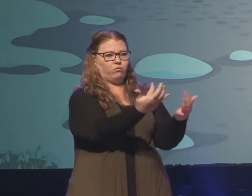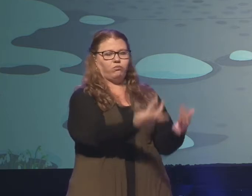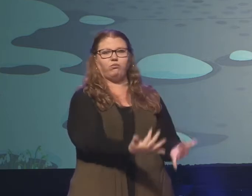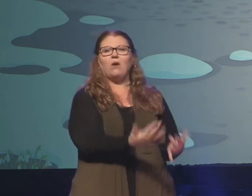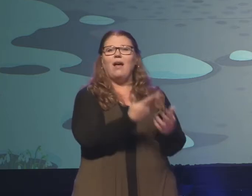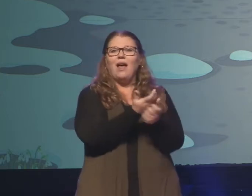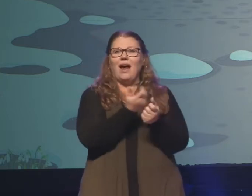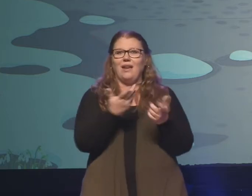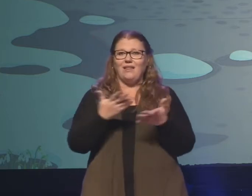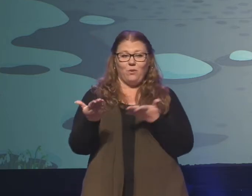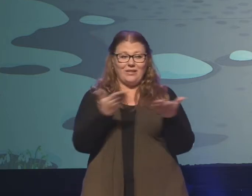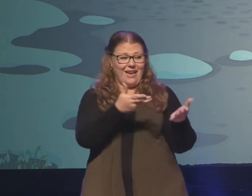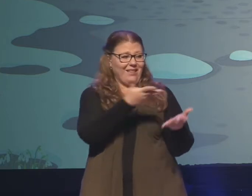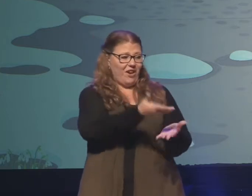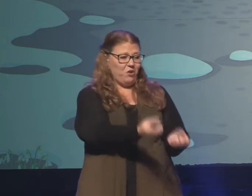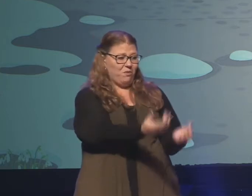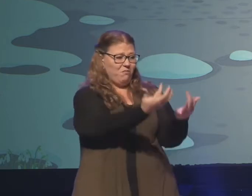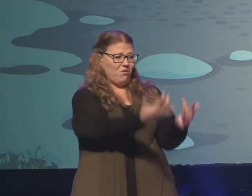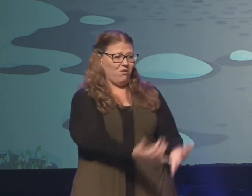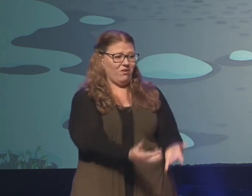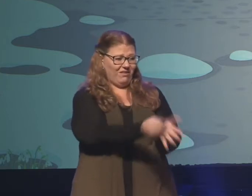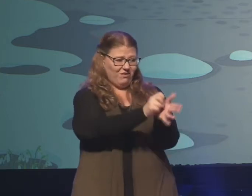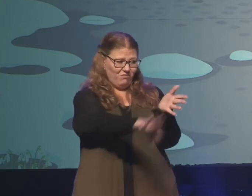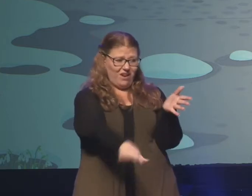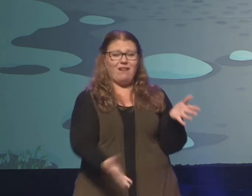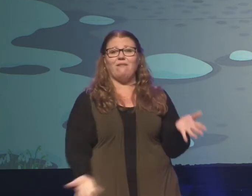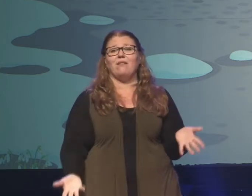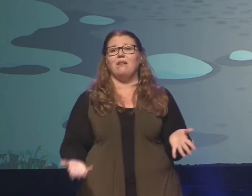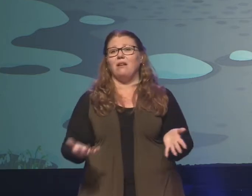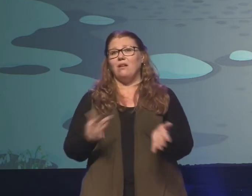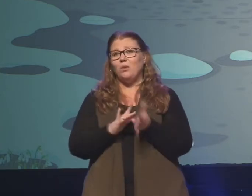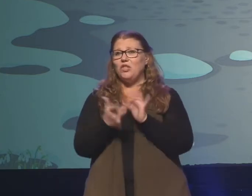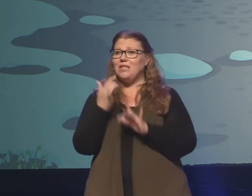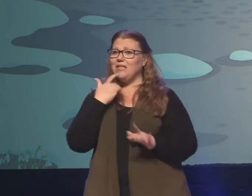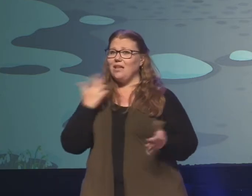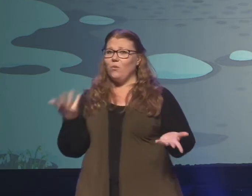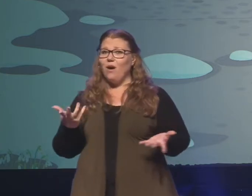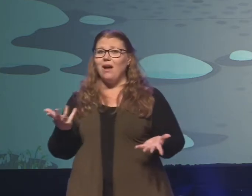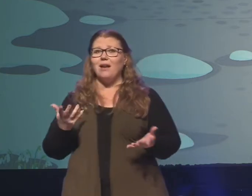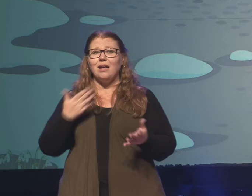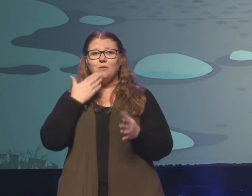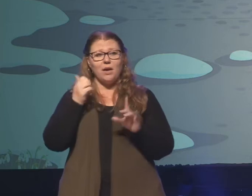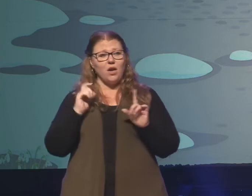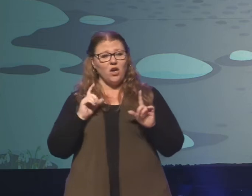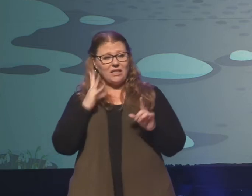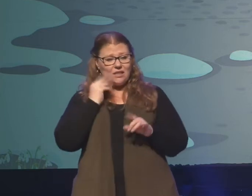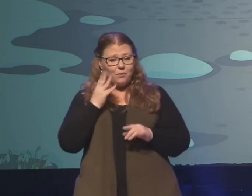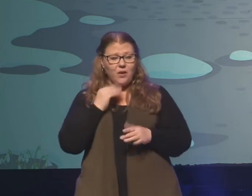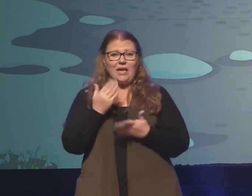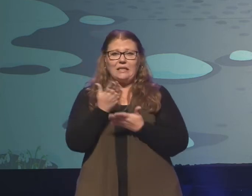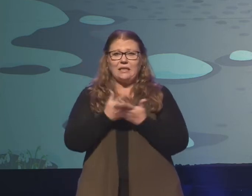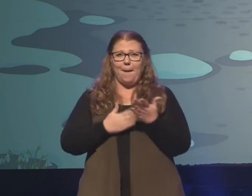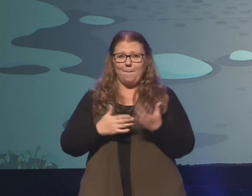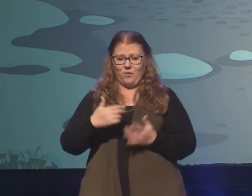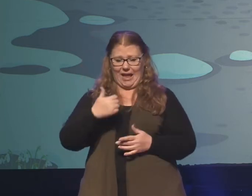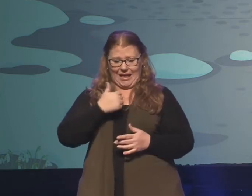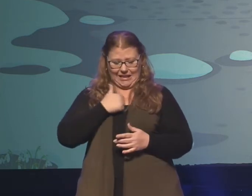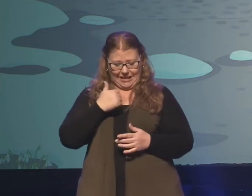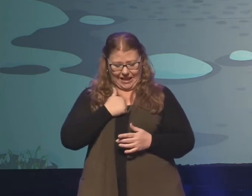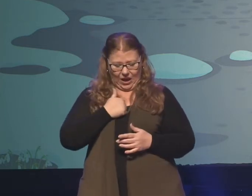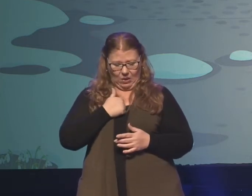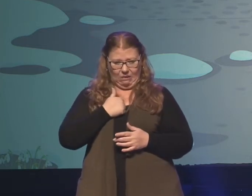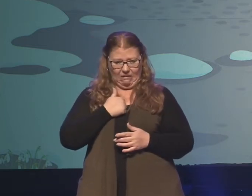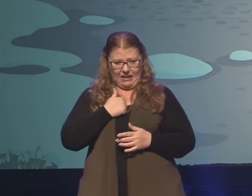was taken to be burned and gotten rid of. And what Jesus is saying is, listen, better to go through some